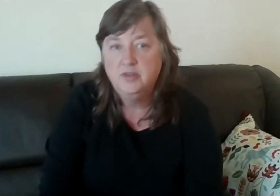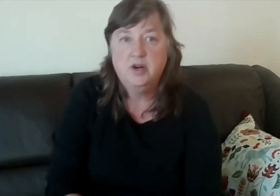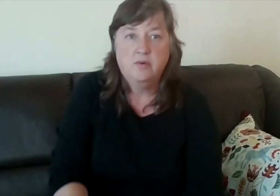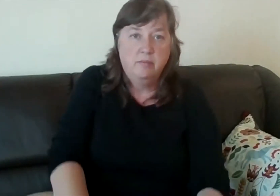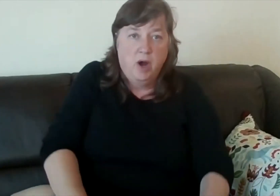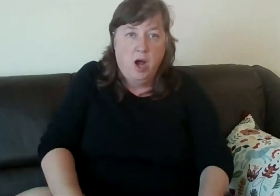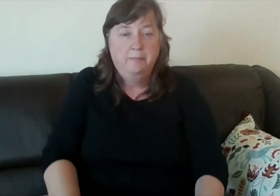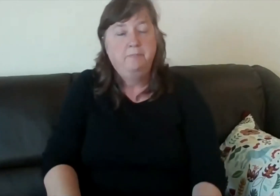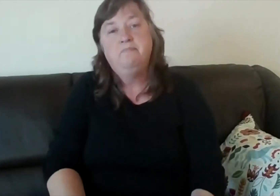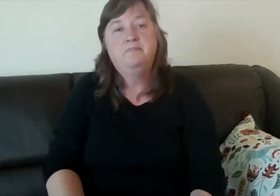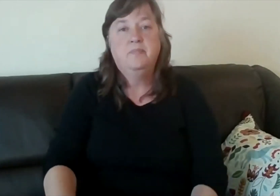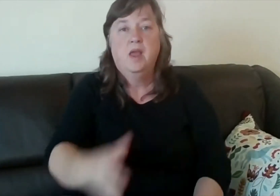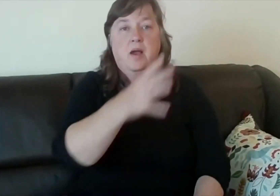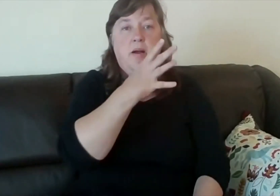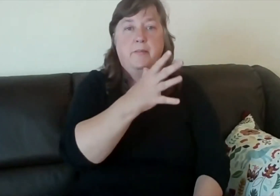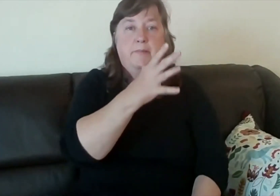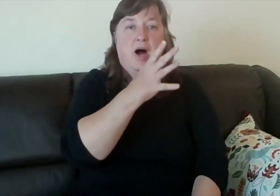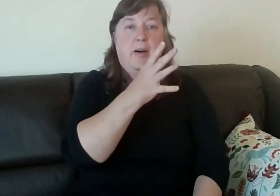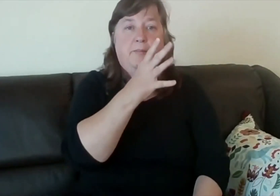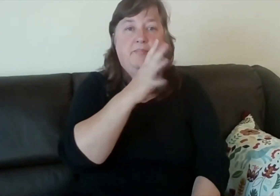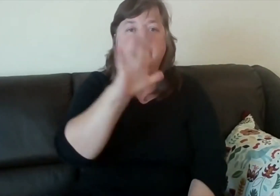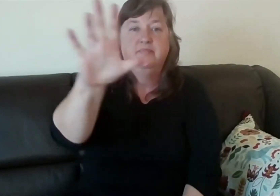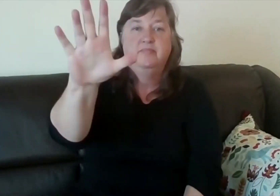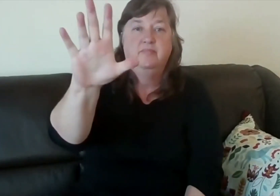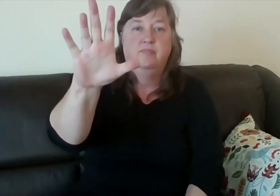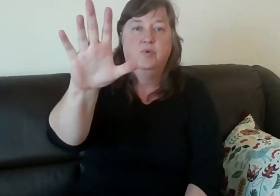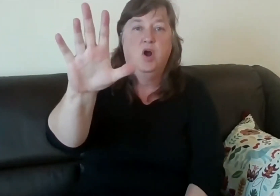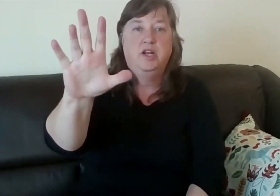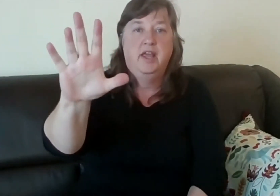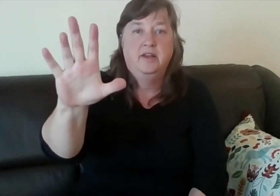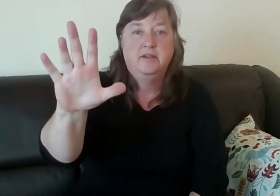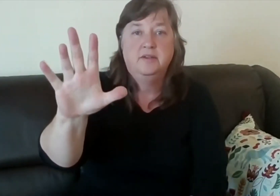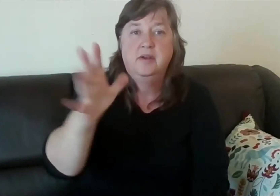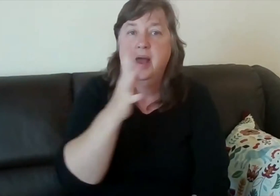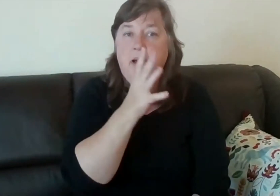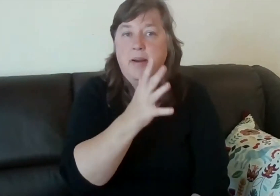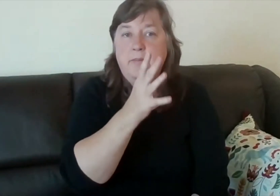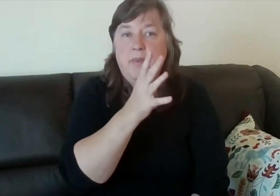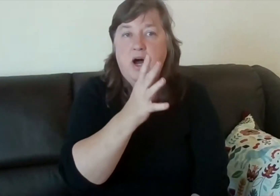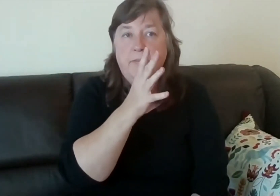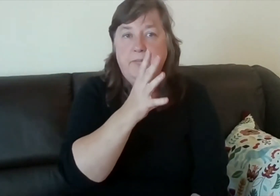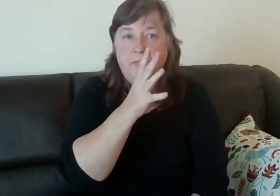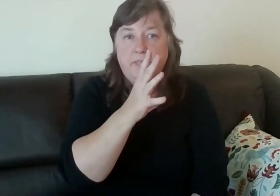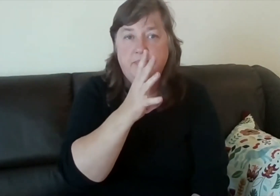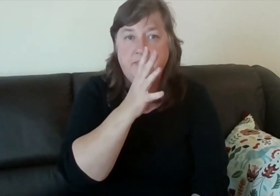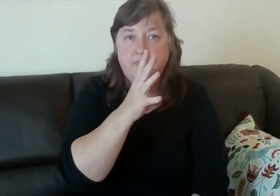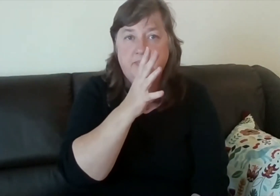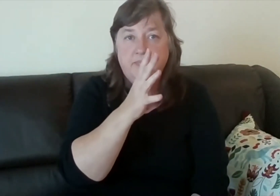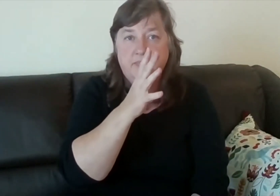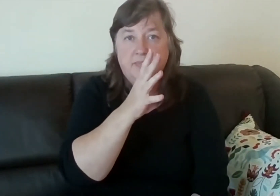start with mom. Mom. Broad hand, mom.